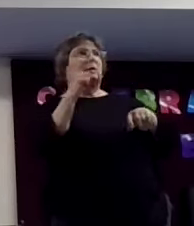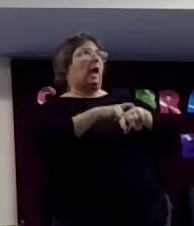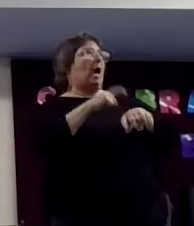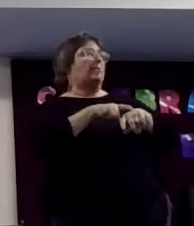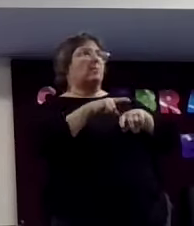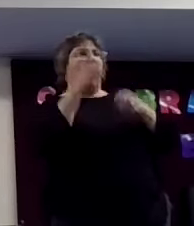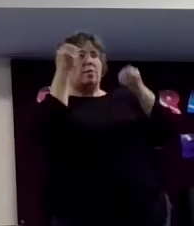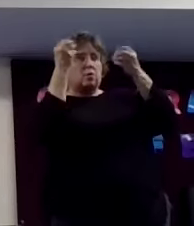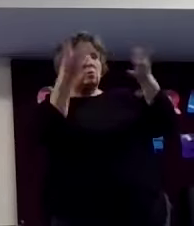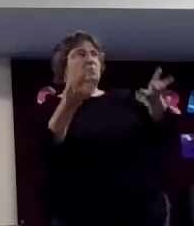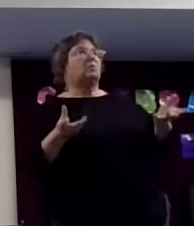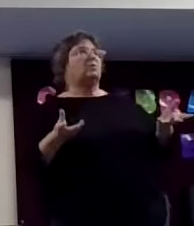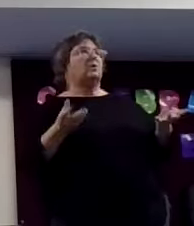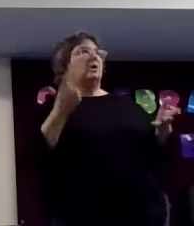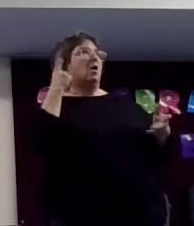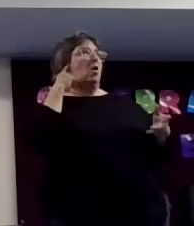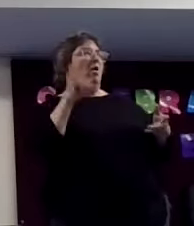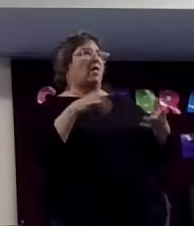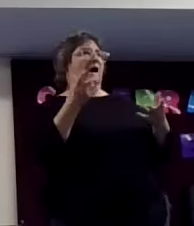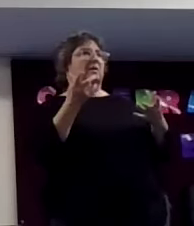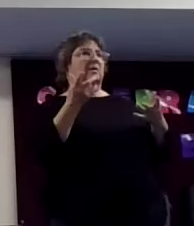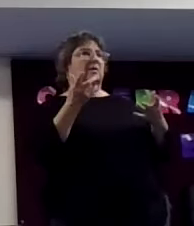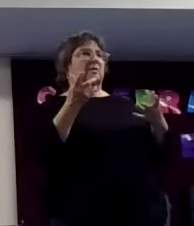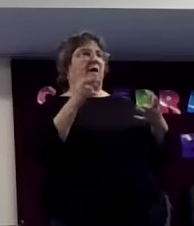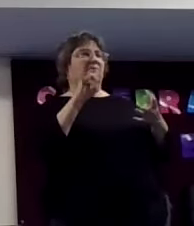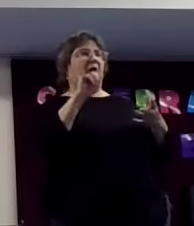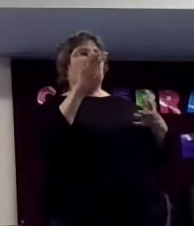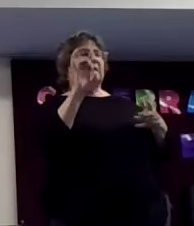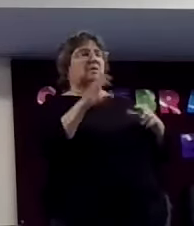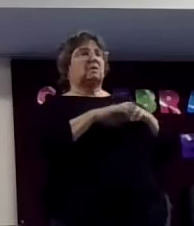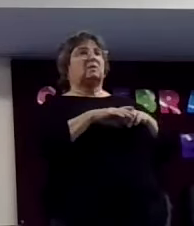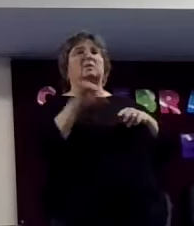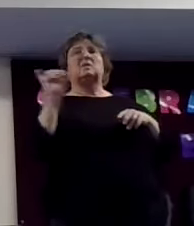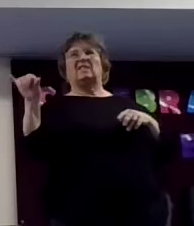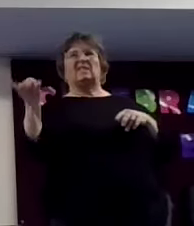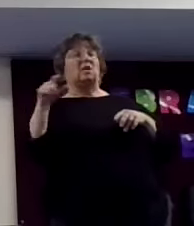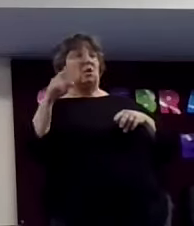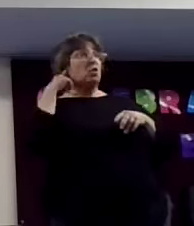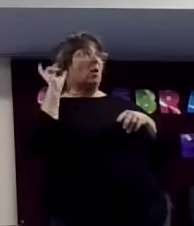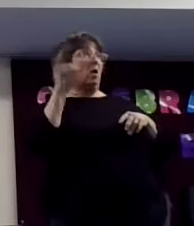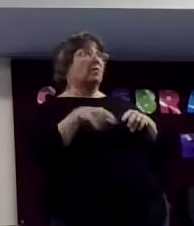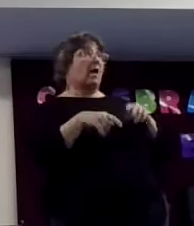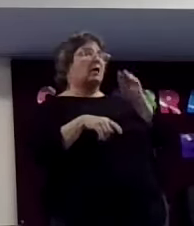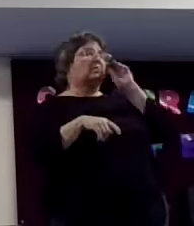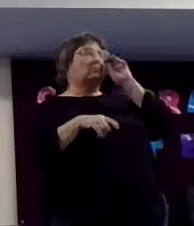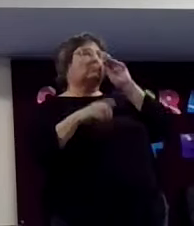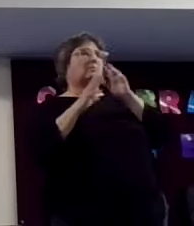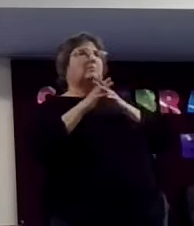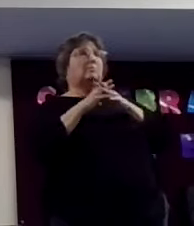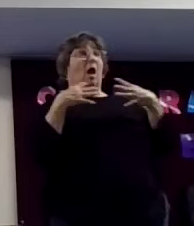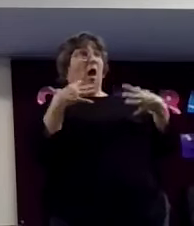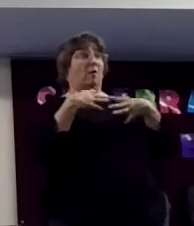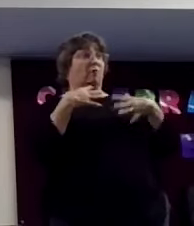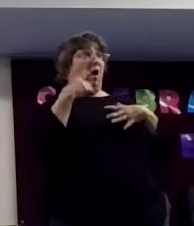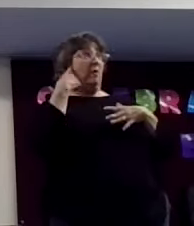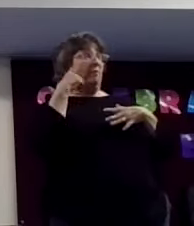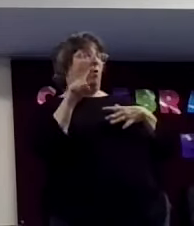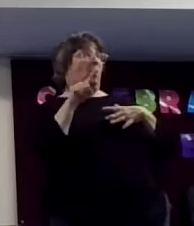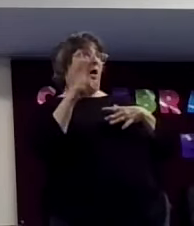time on the news. You hear that kind of sense of violence. Yeah, you do hear that, and it's frightening